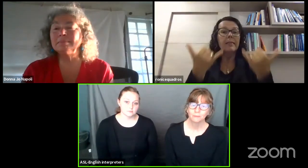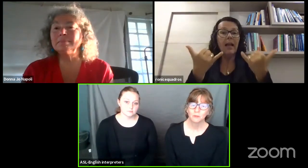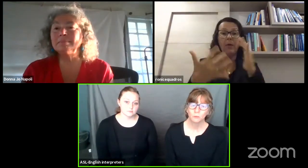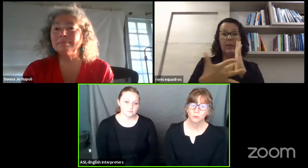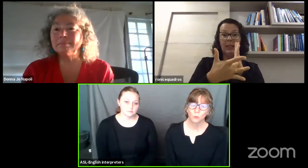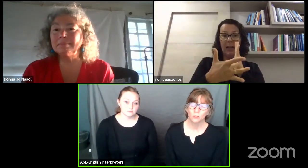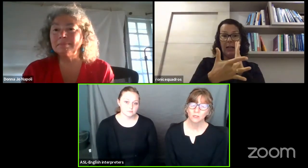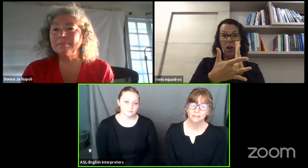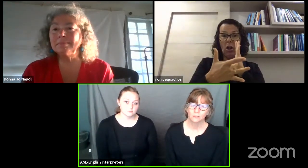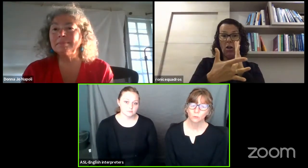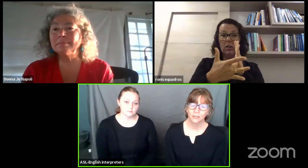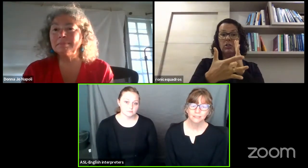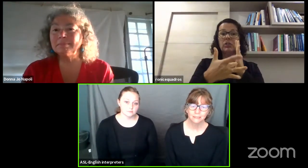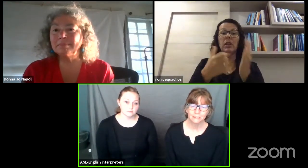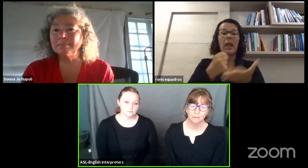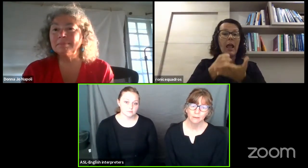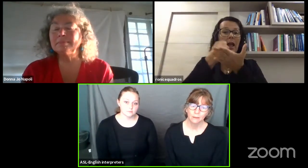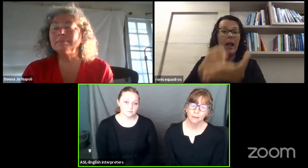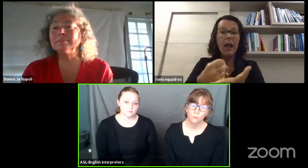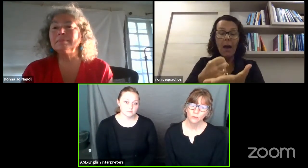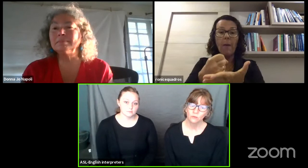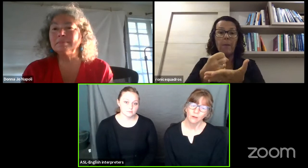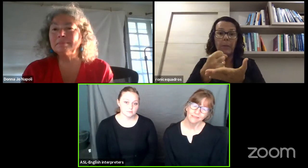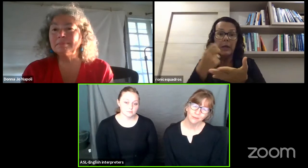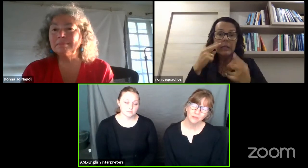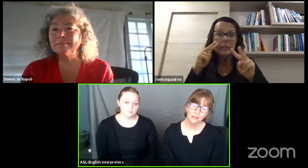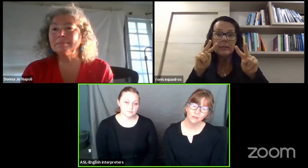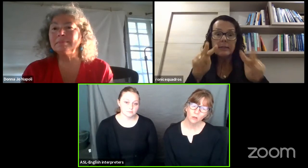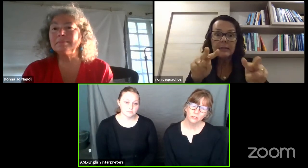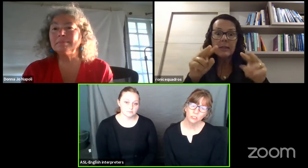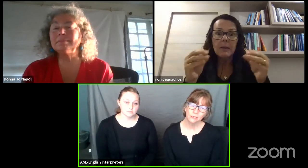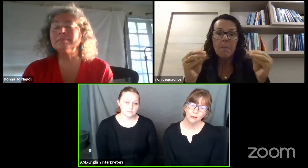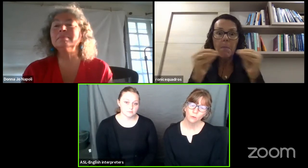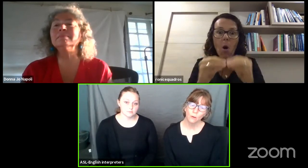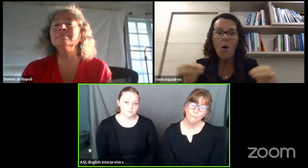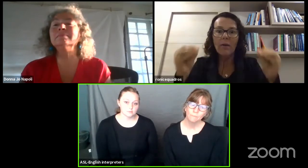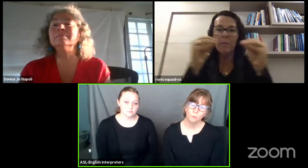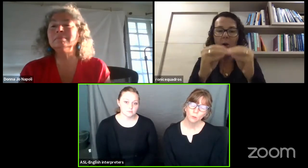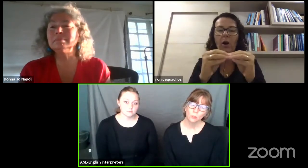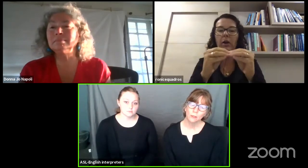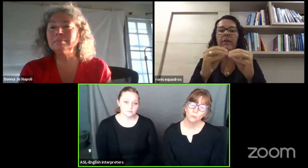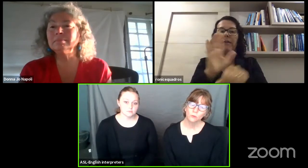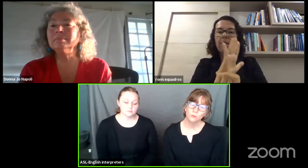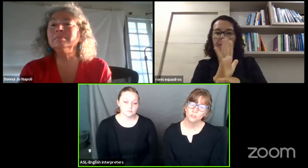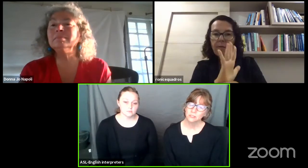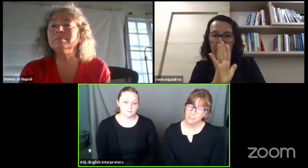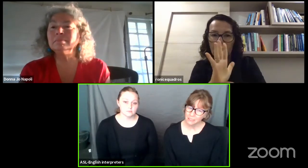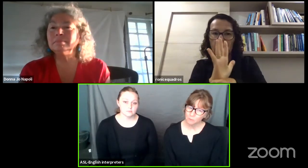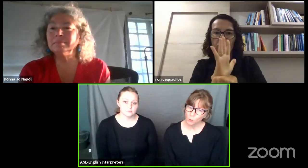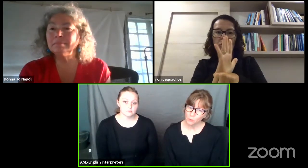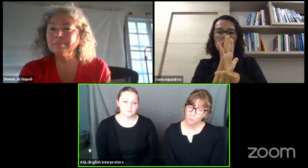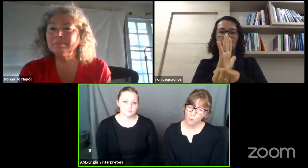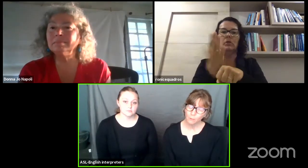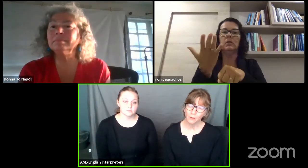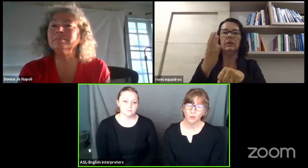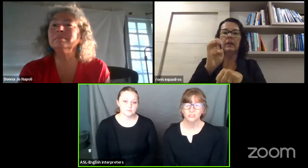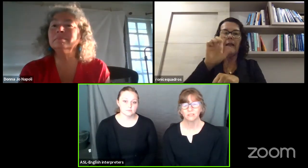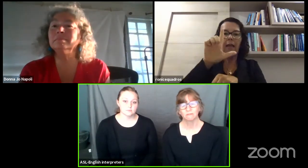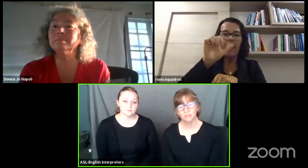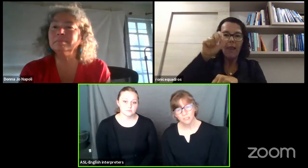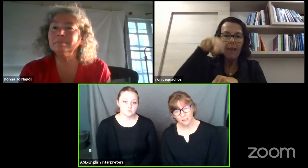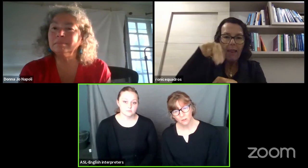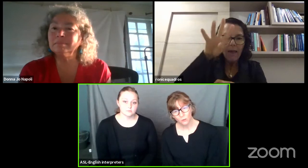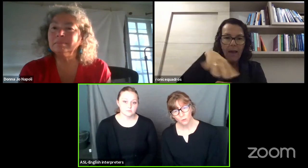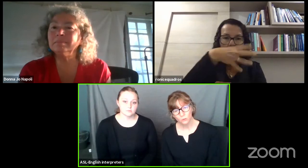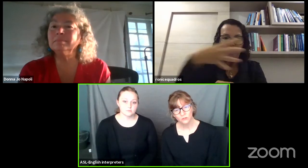know, people don't realize the complexity. And I think with technology now, people are able to see more and more by